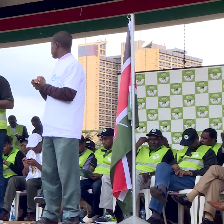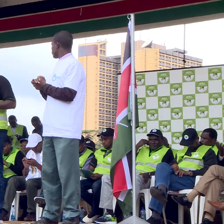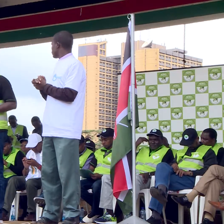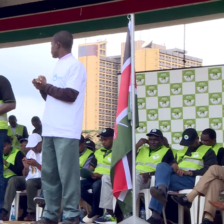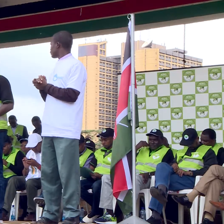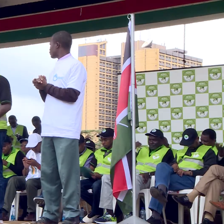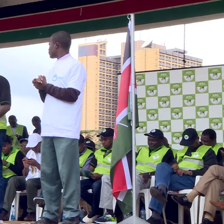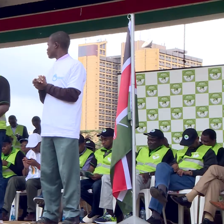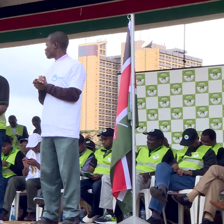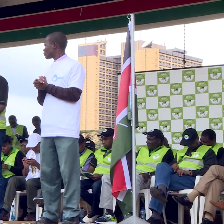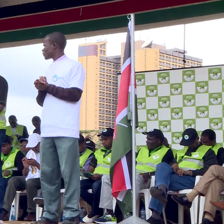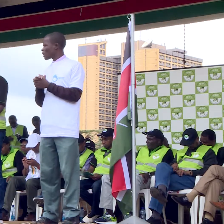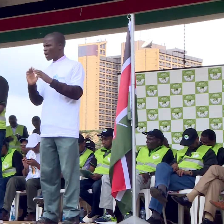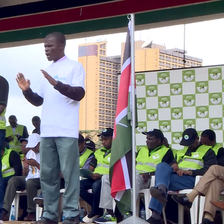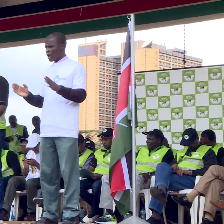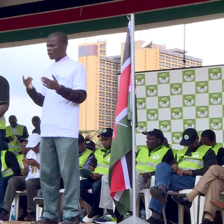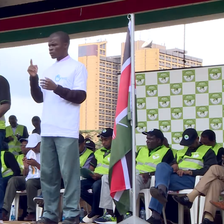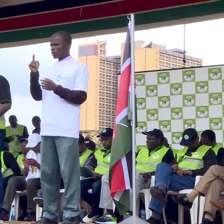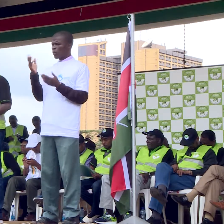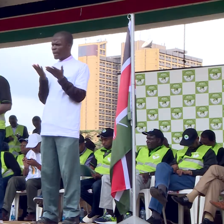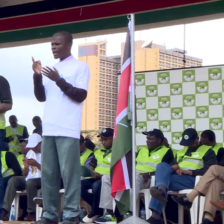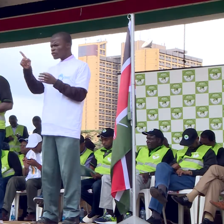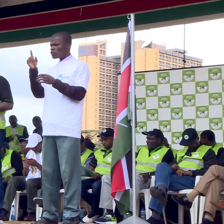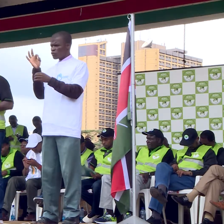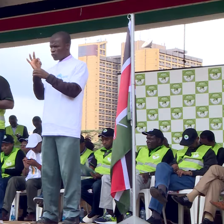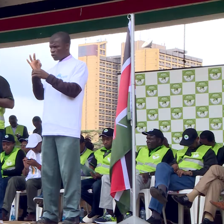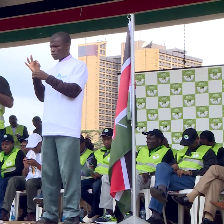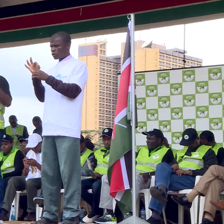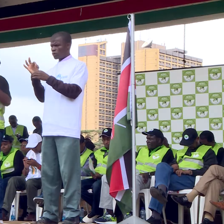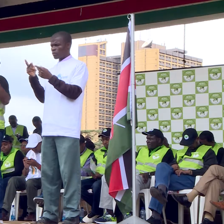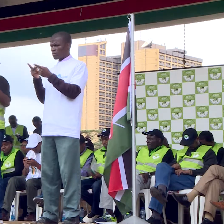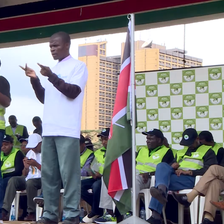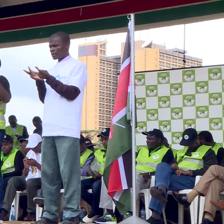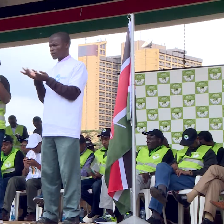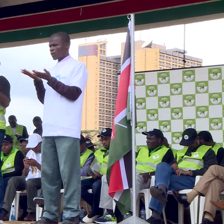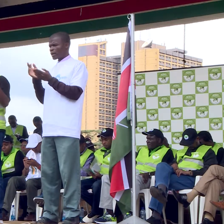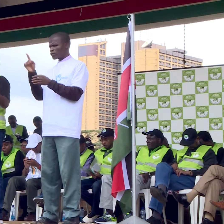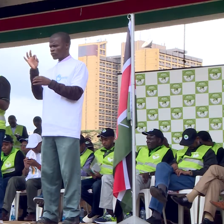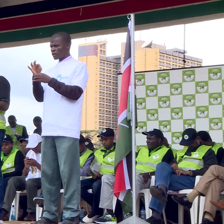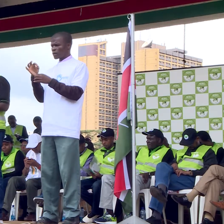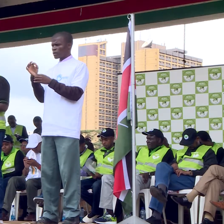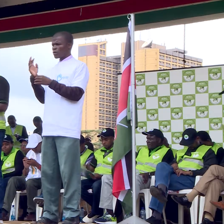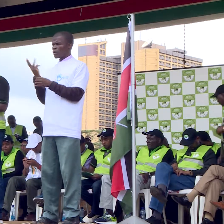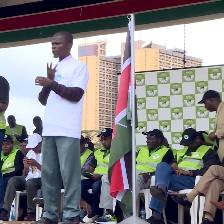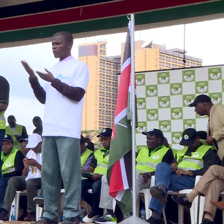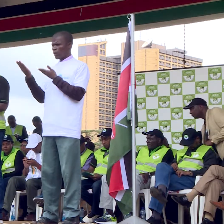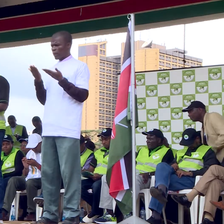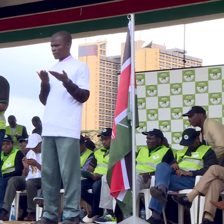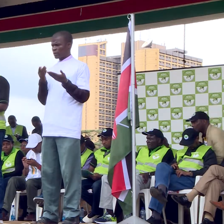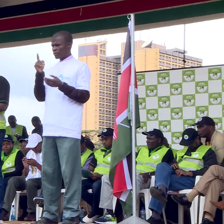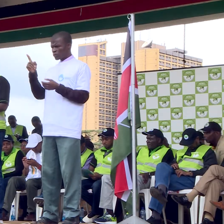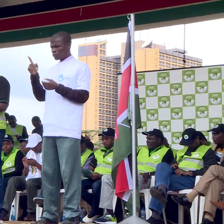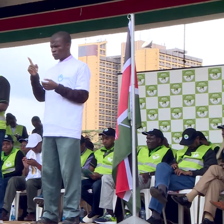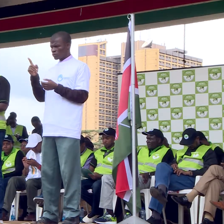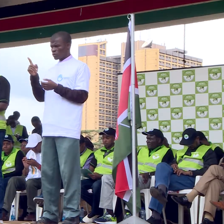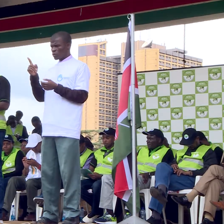your particulars of registration as a voter, we invite you to come into our constituency offices. We